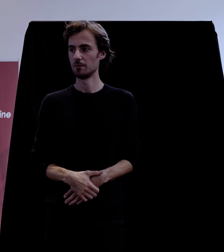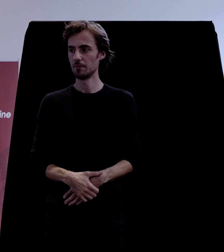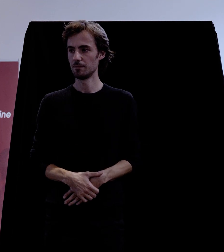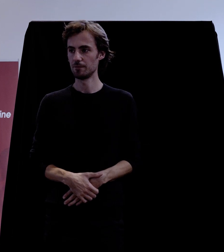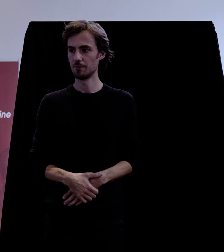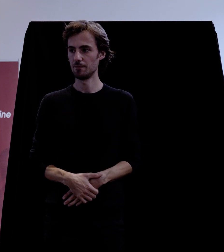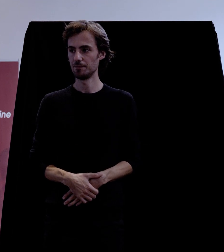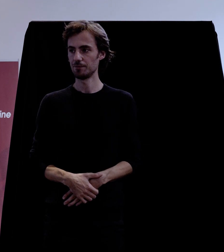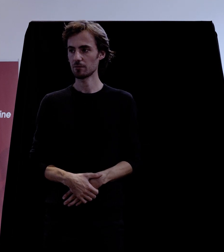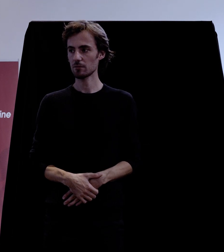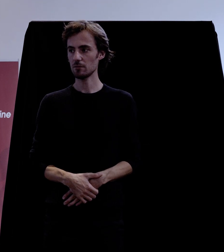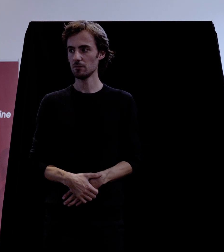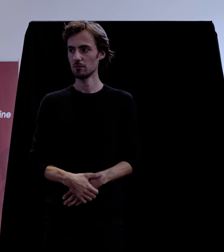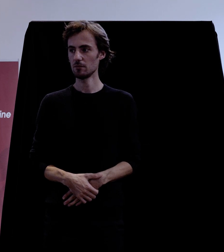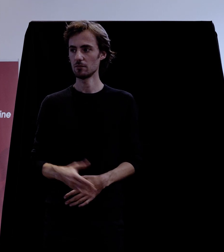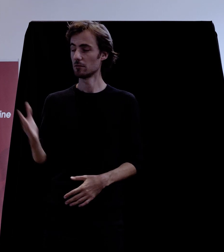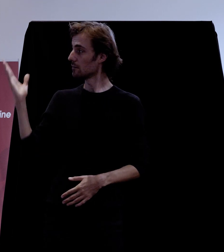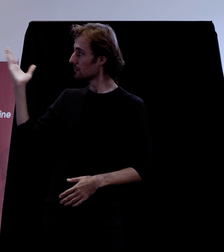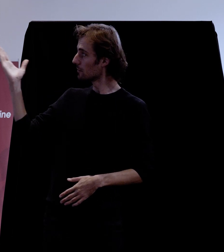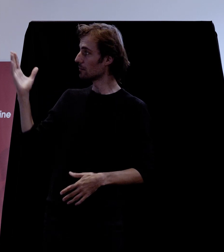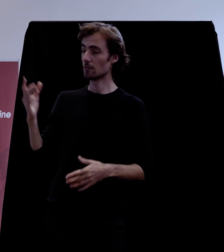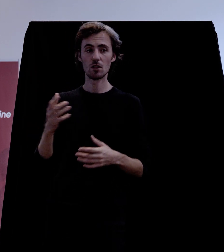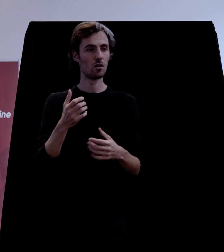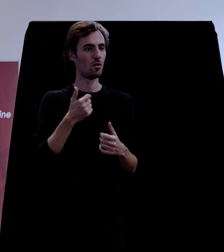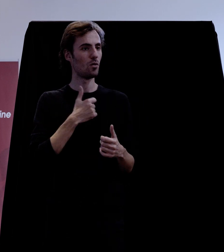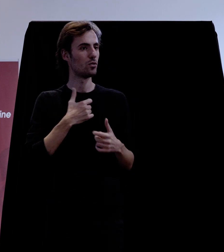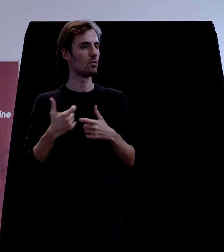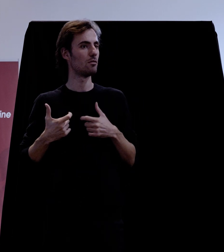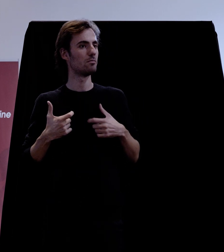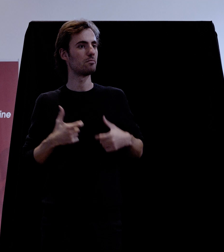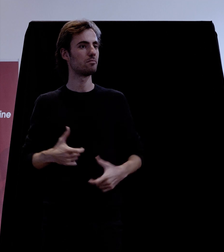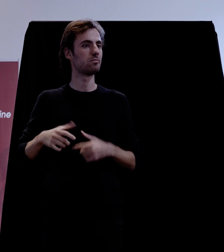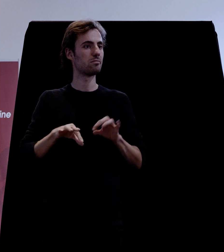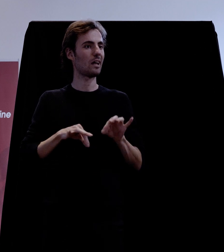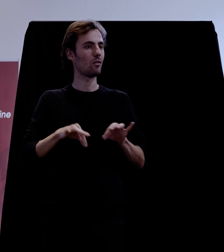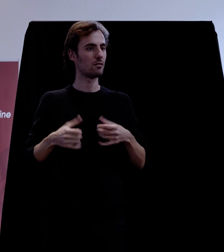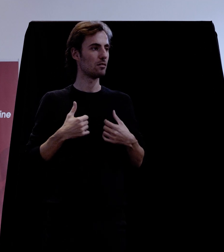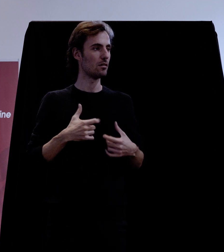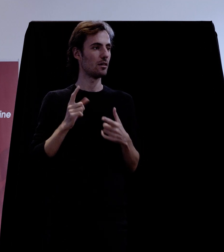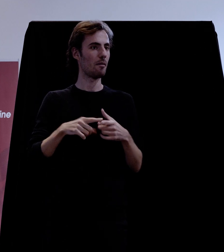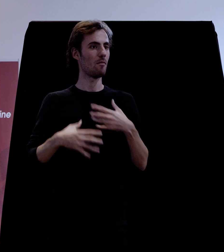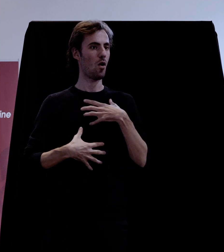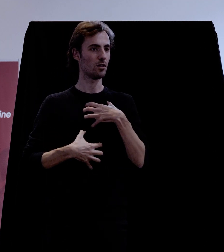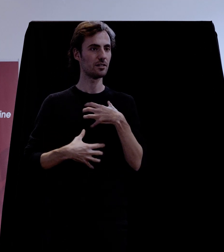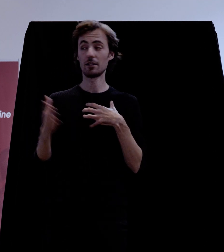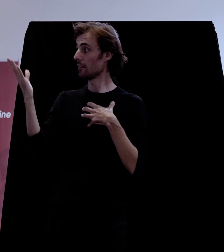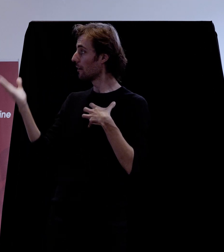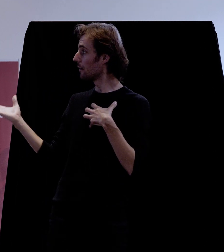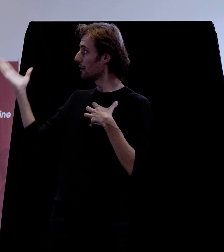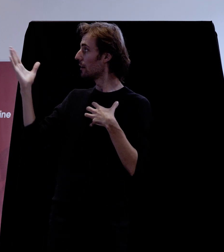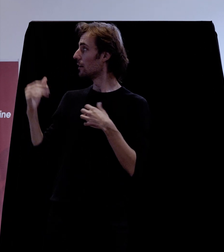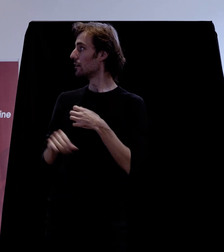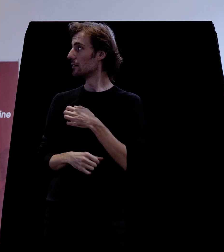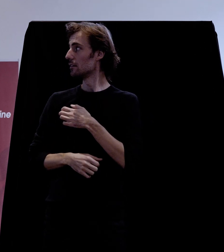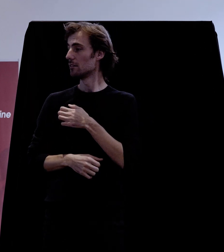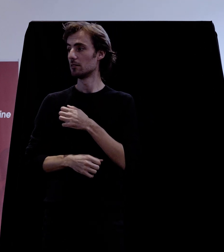And this is self-regulation of anxiety. Now, I live a fairly regulated life, except when I'm